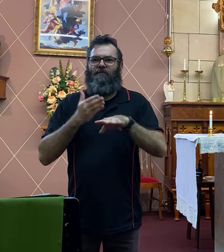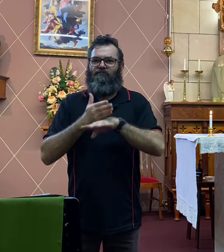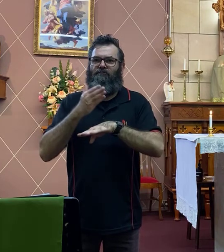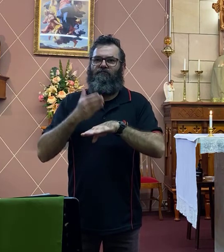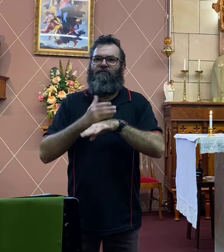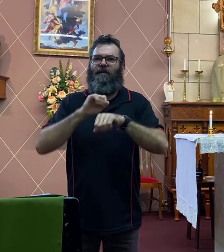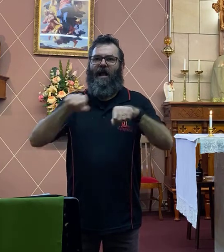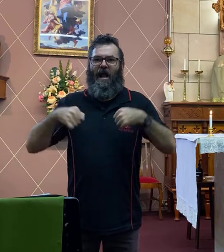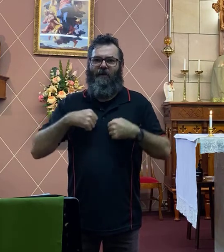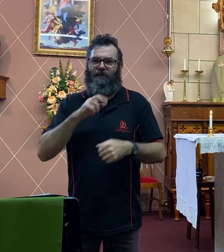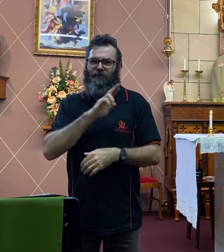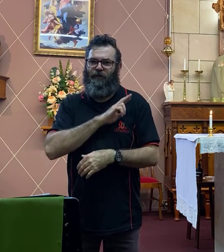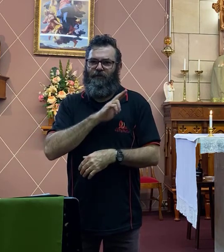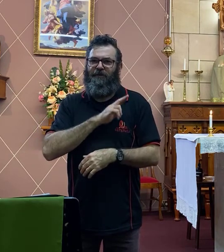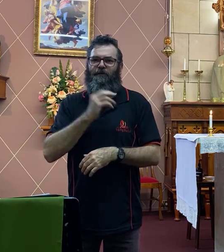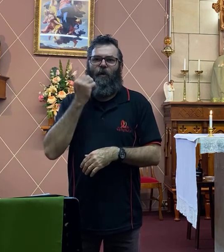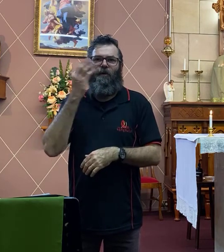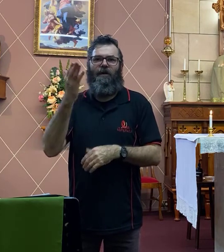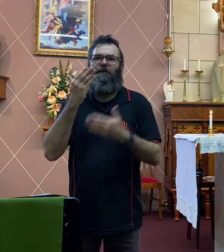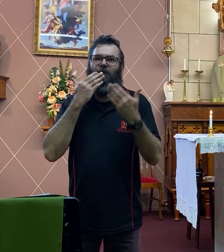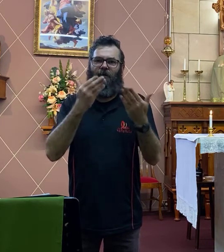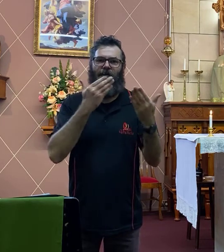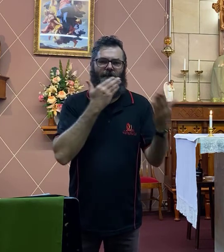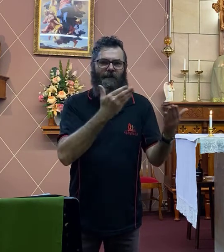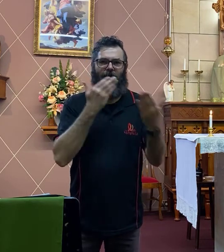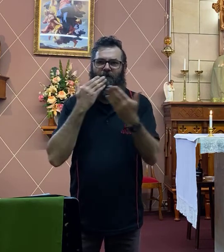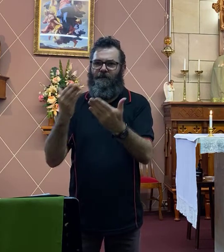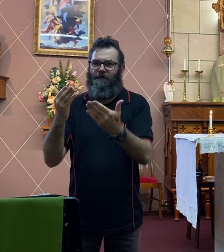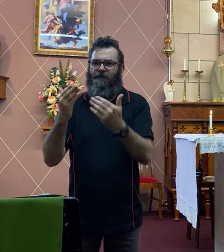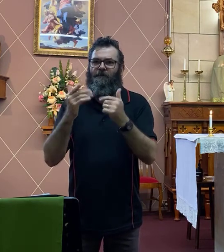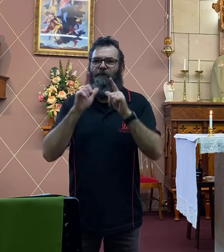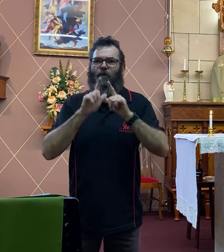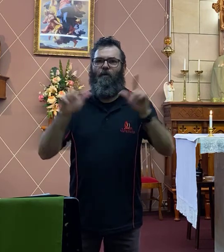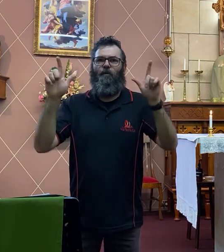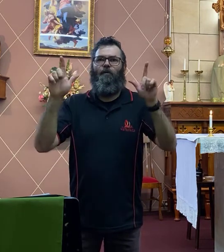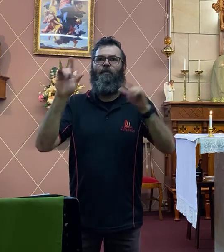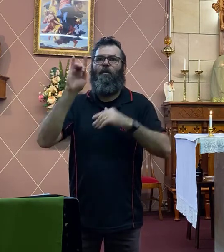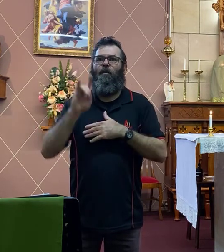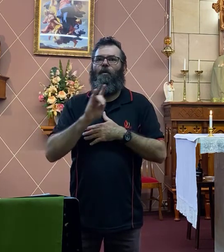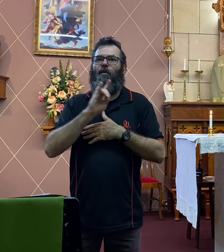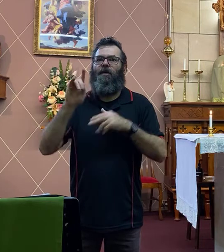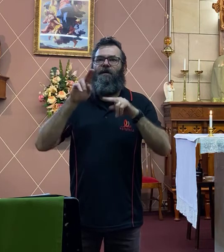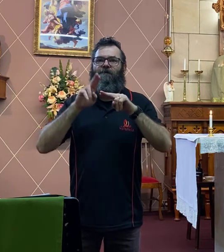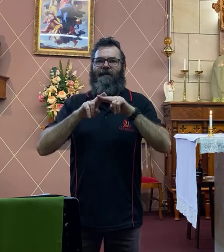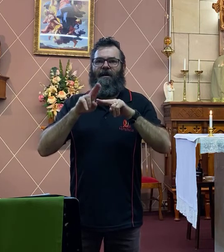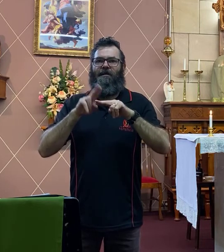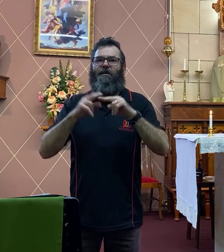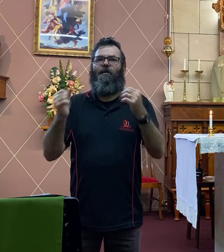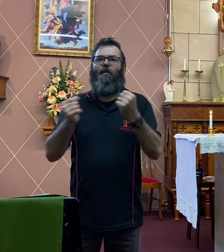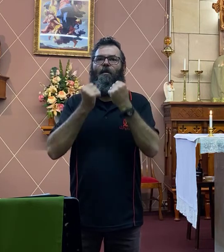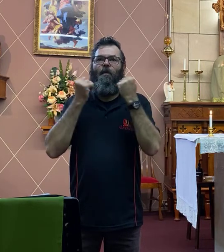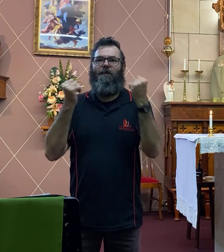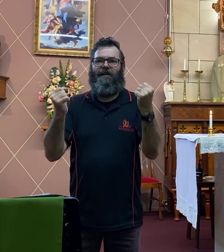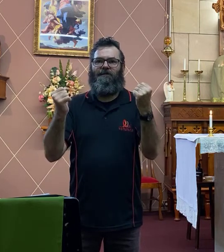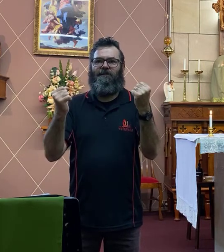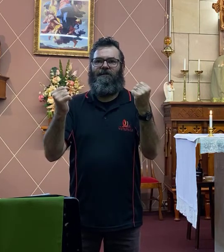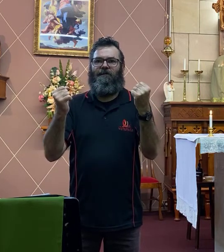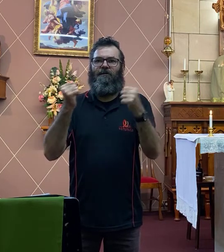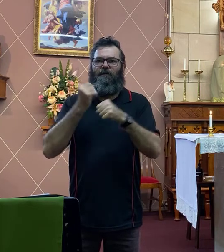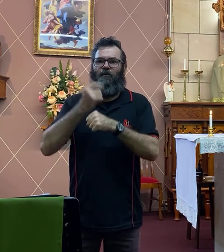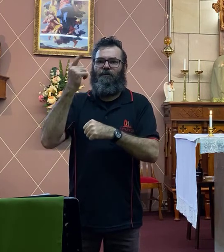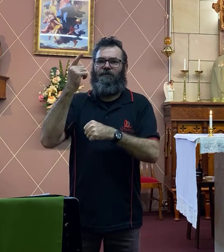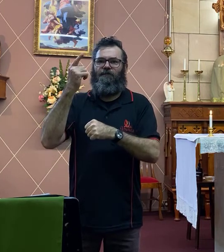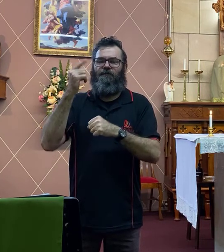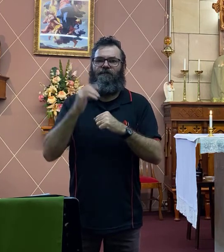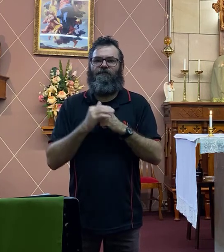and everywhere to give you thanks, Lord, Holy God, Almighty and Eternal God. For you so loved the